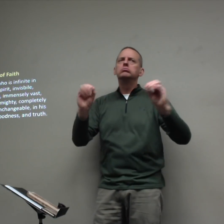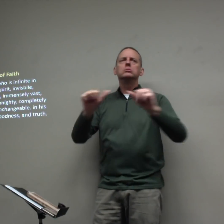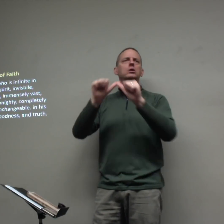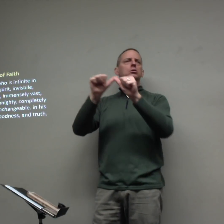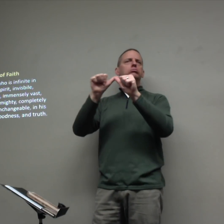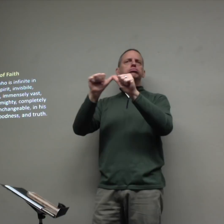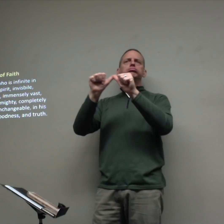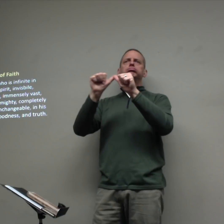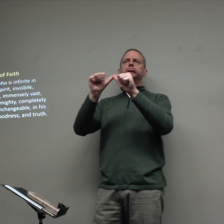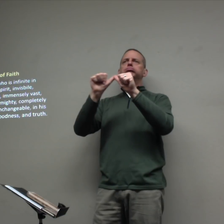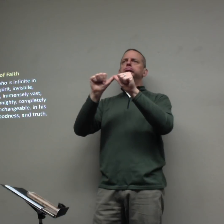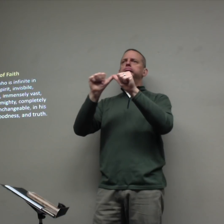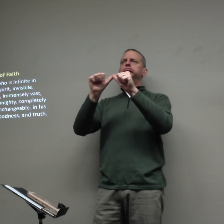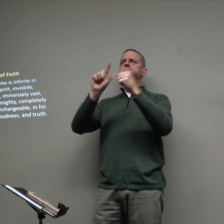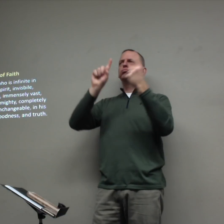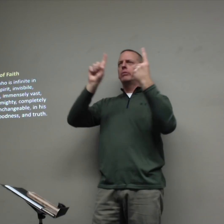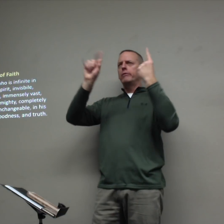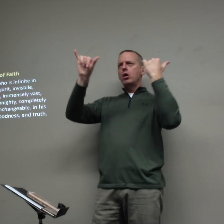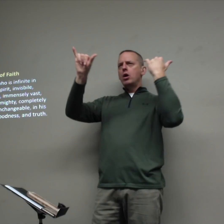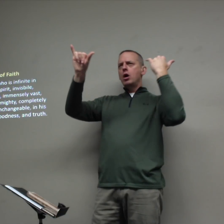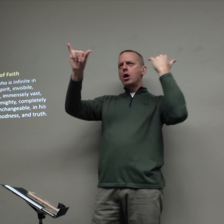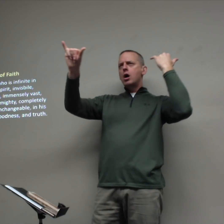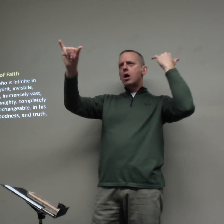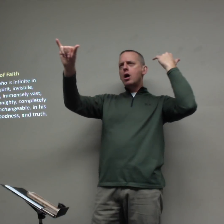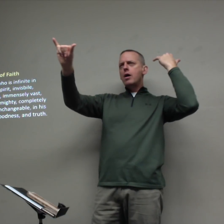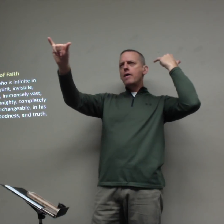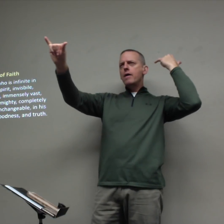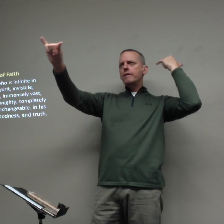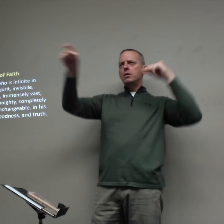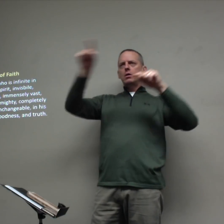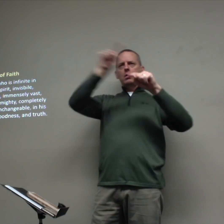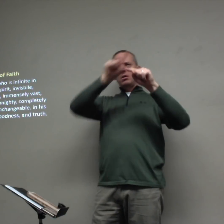beginning. It is eternal. Forever.